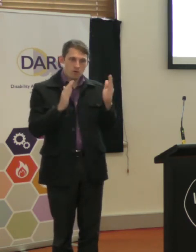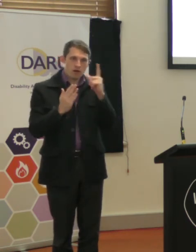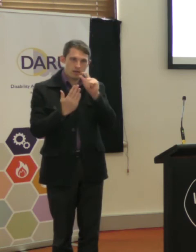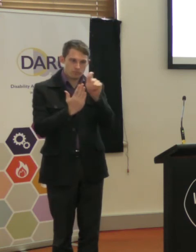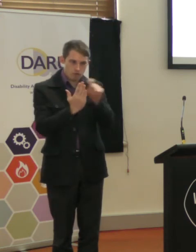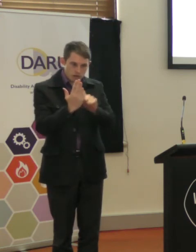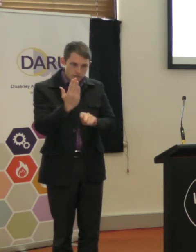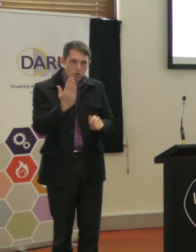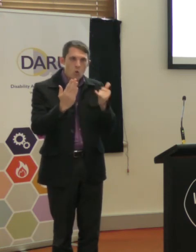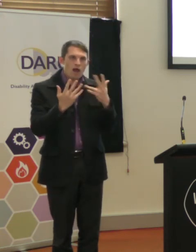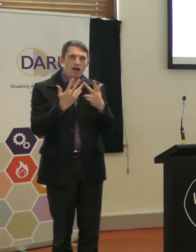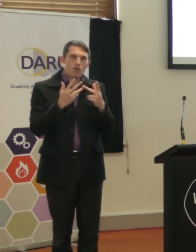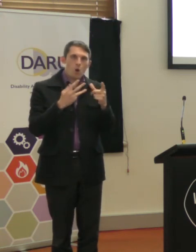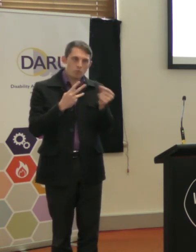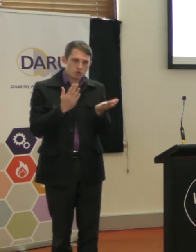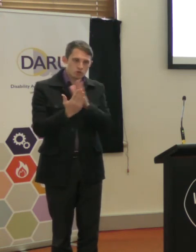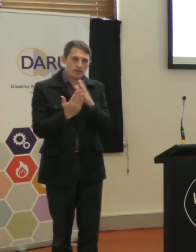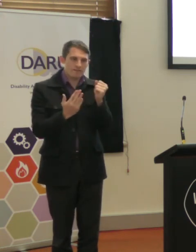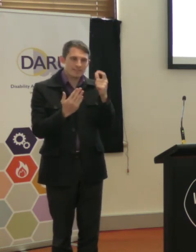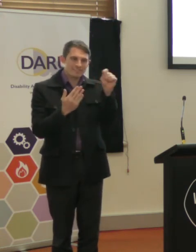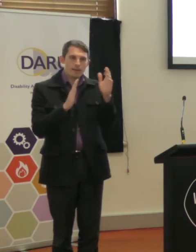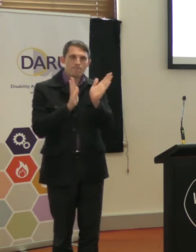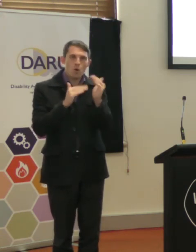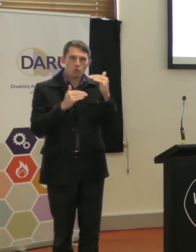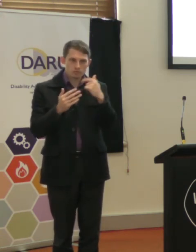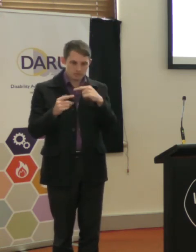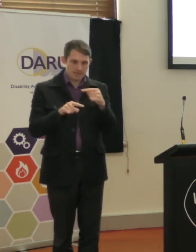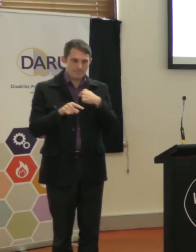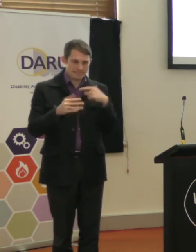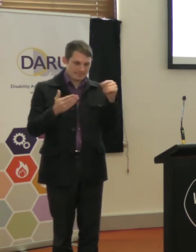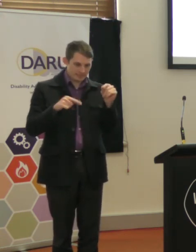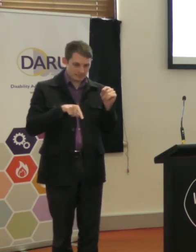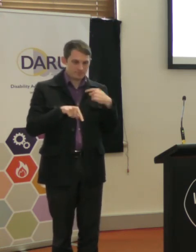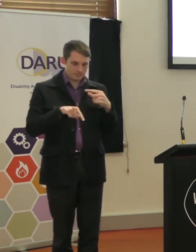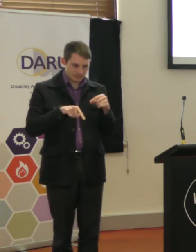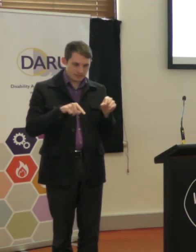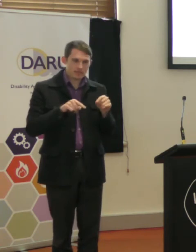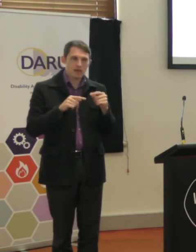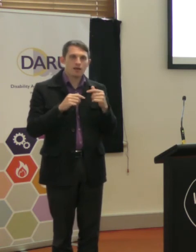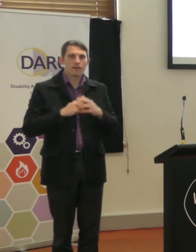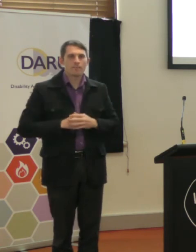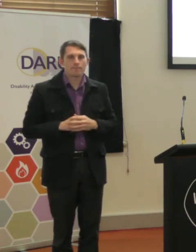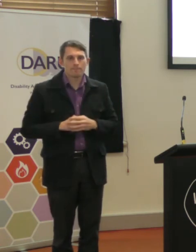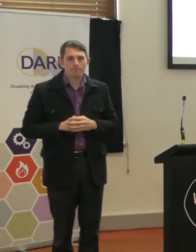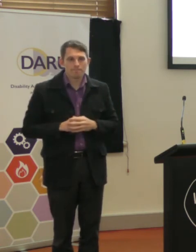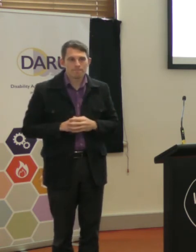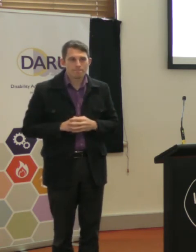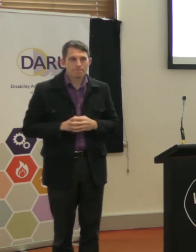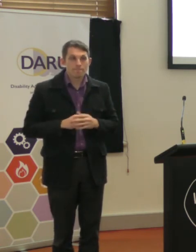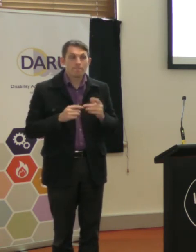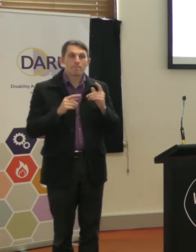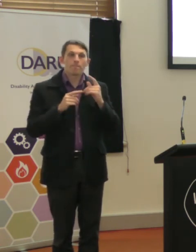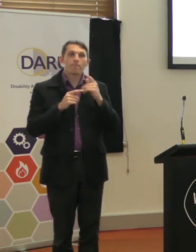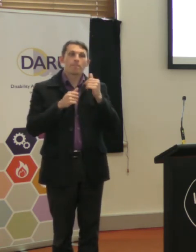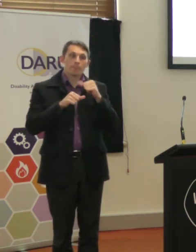tick them. The bulk of the application is that sort of second part. Where it gets a little